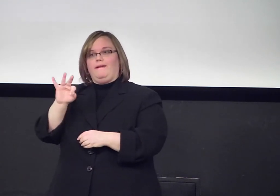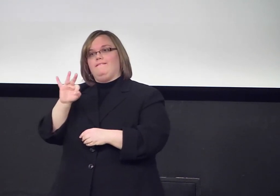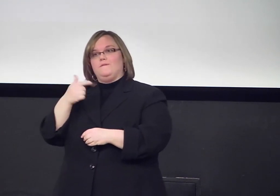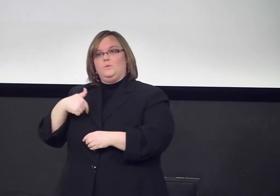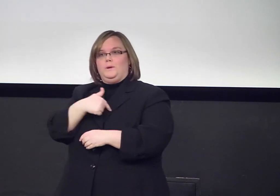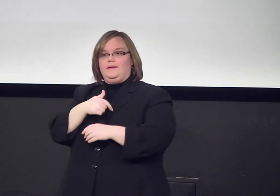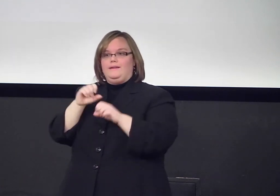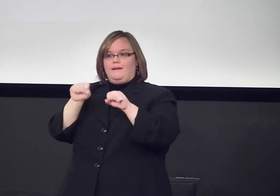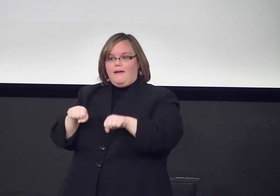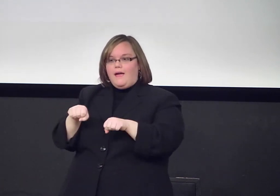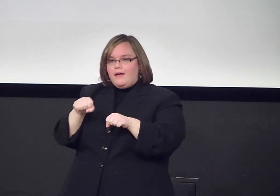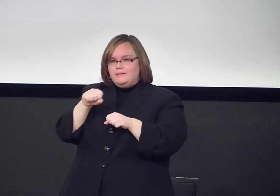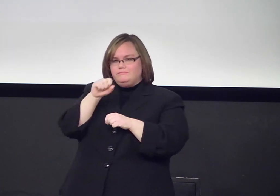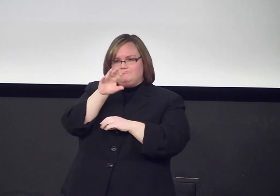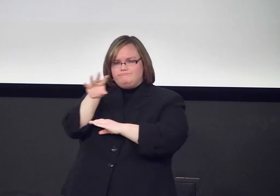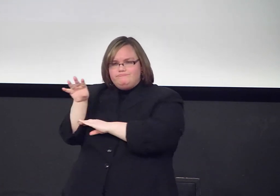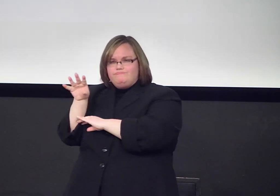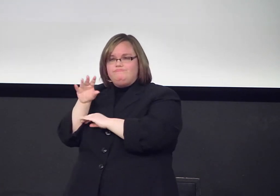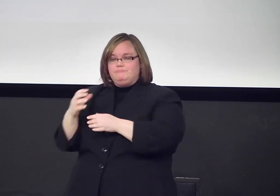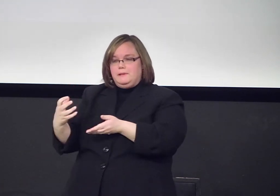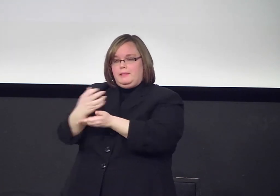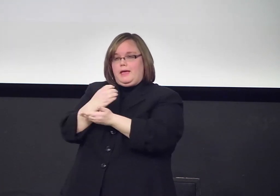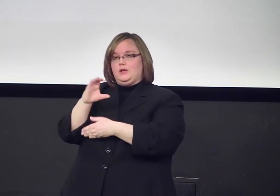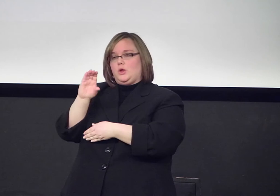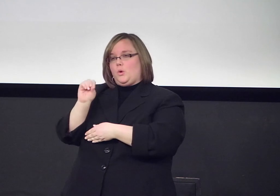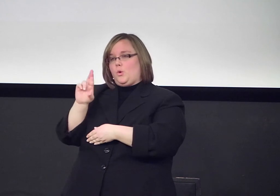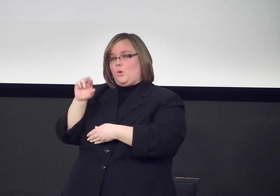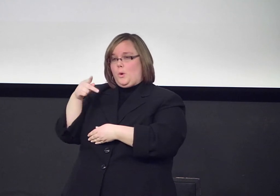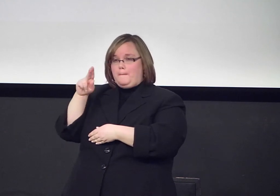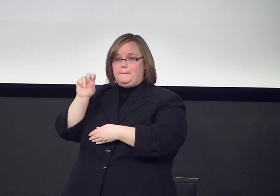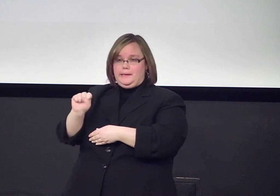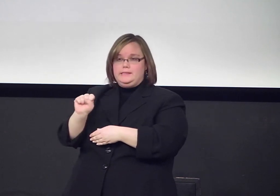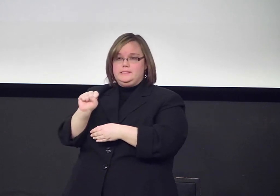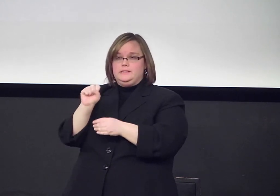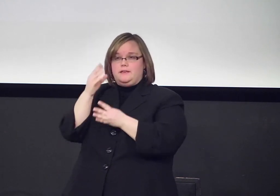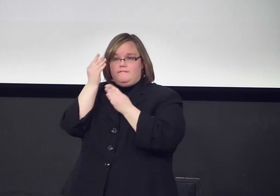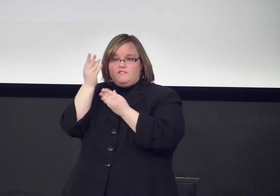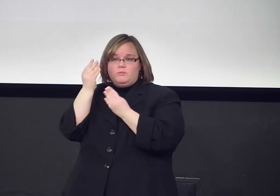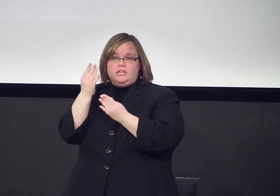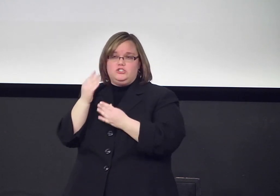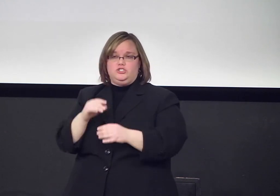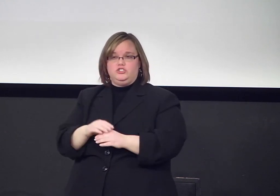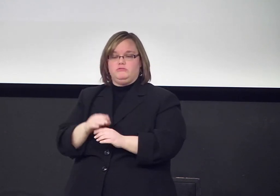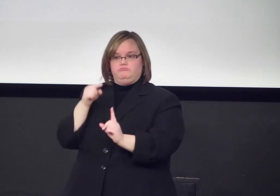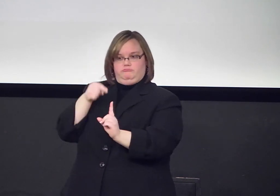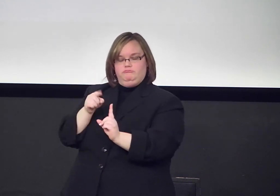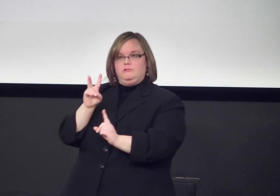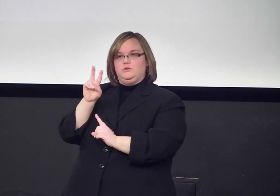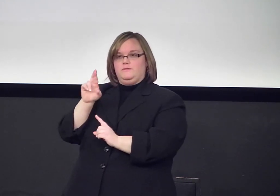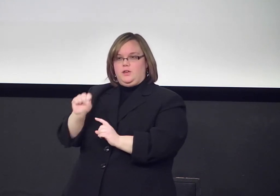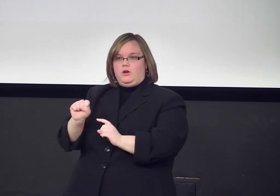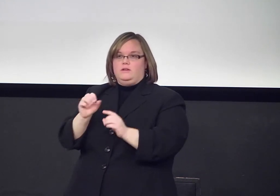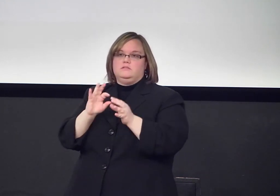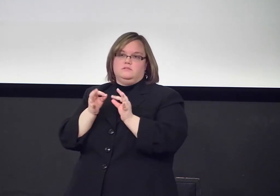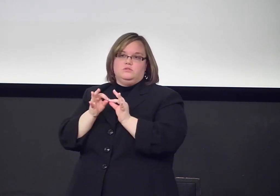I think also it would be very nice if we could add a corpus, a VRS corpus of information.